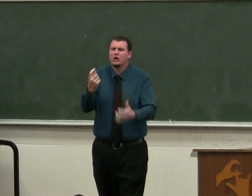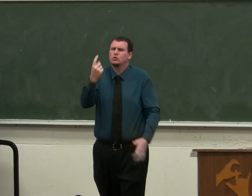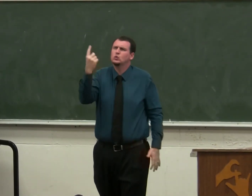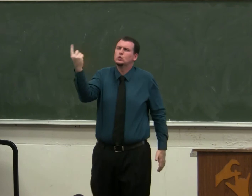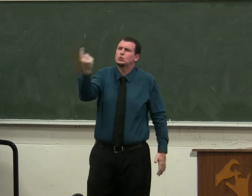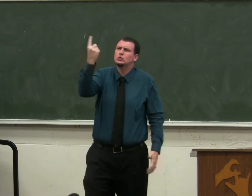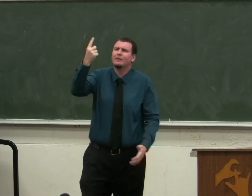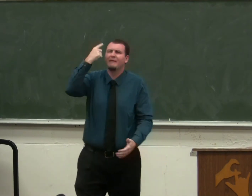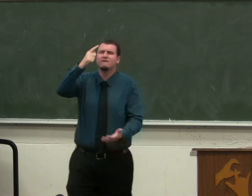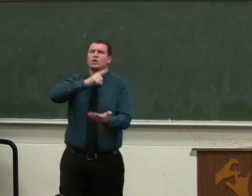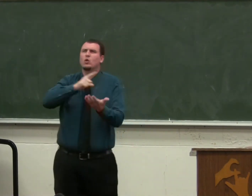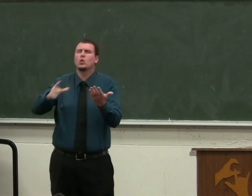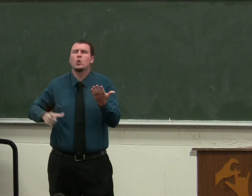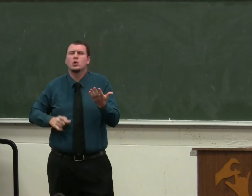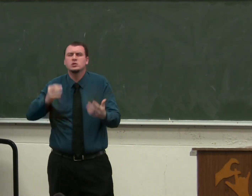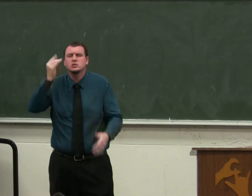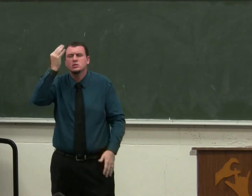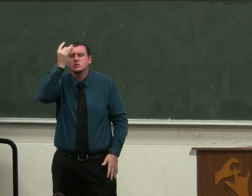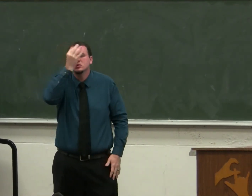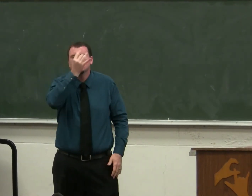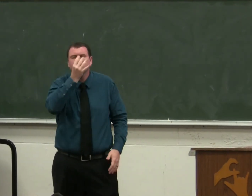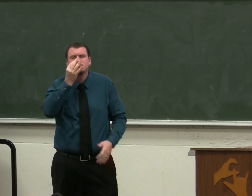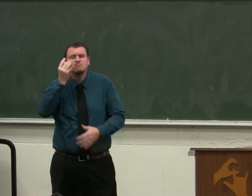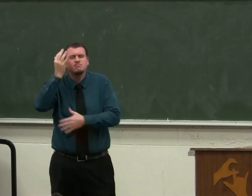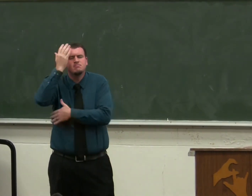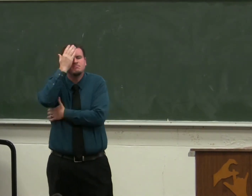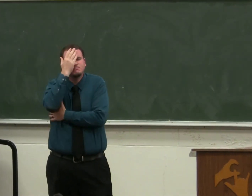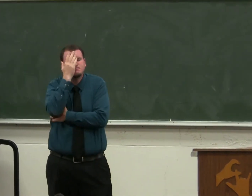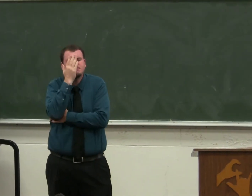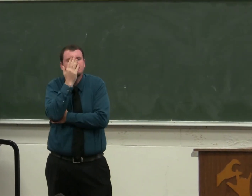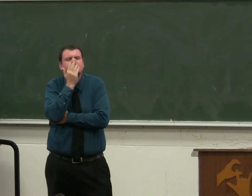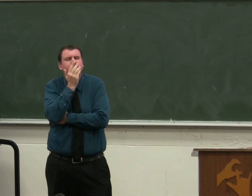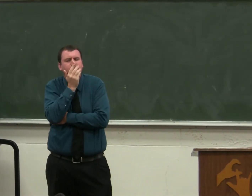Ananias and Sapphira wanted to do something for the Lord.